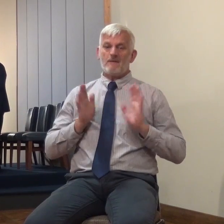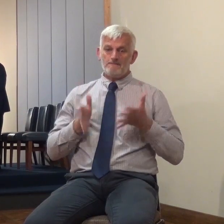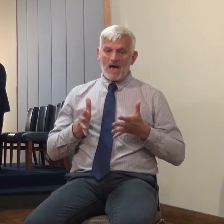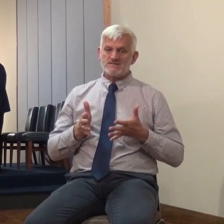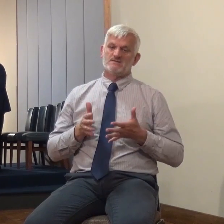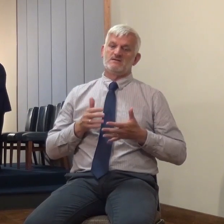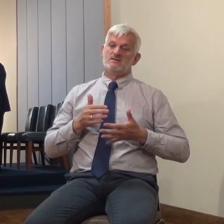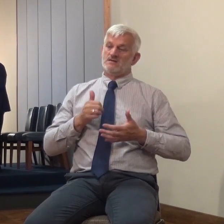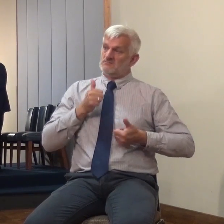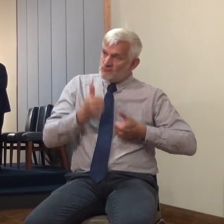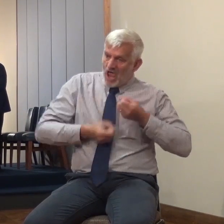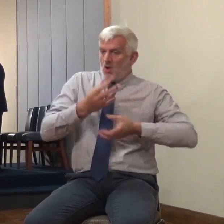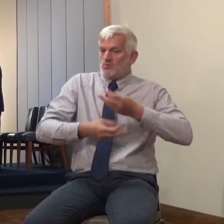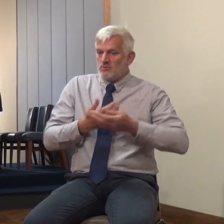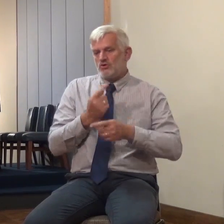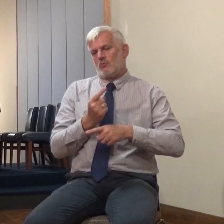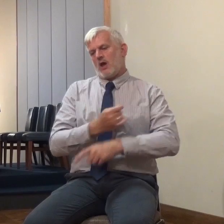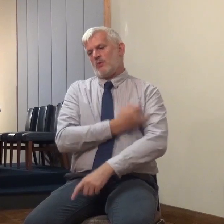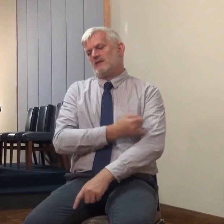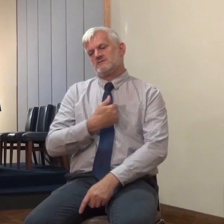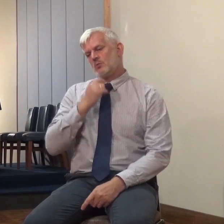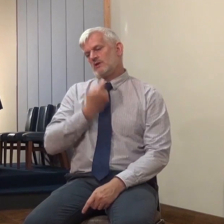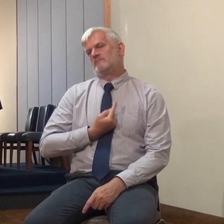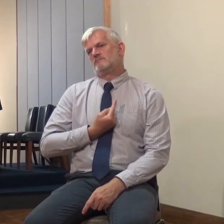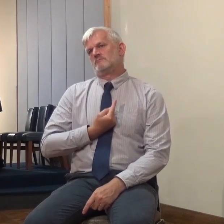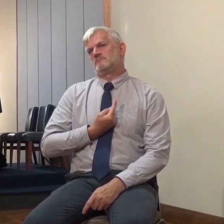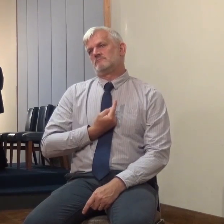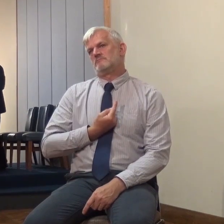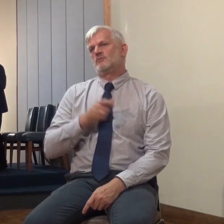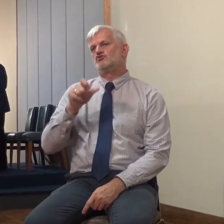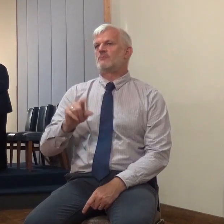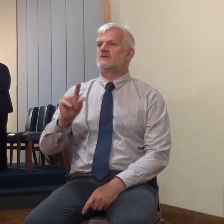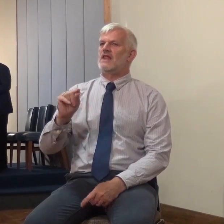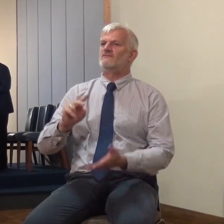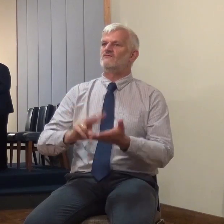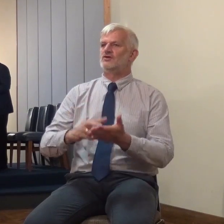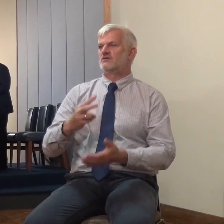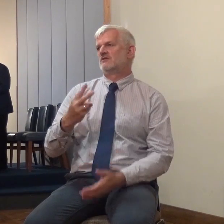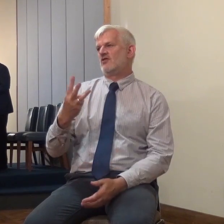which concern my infirmities." Chapter 11 and verse 30.